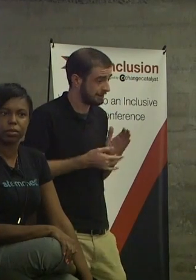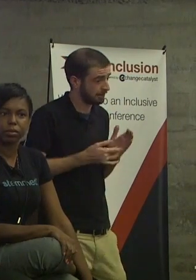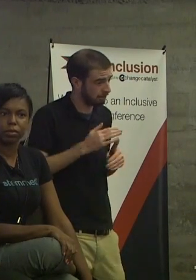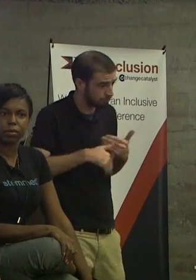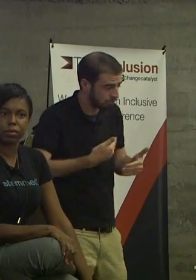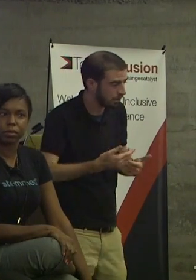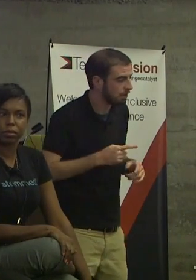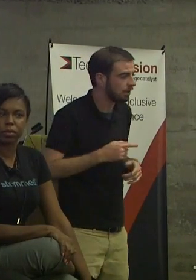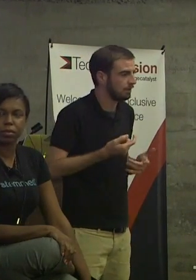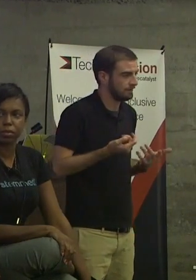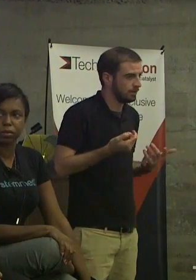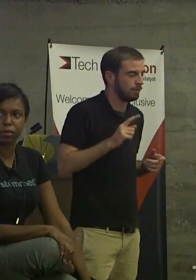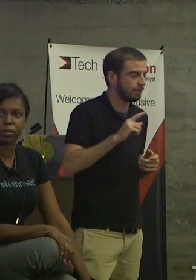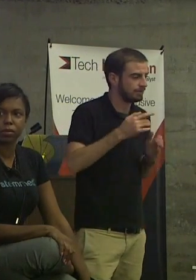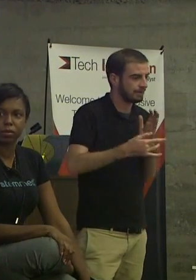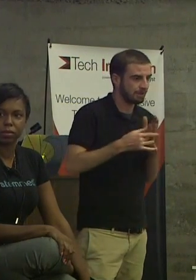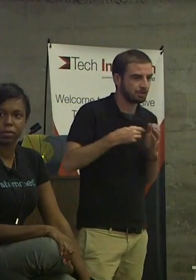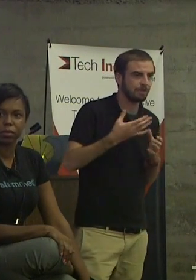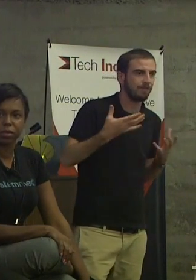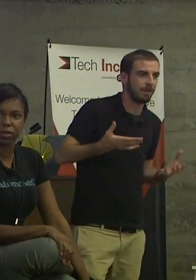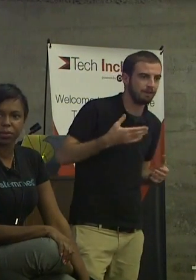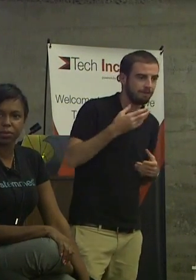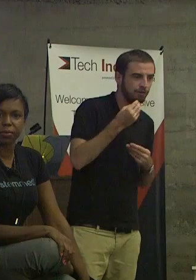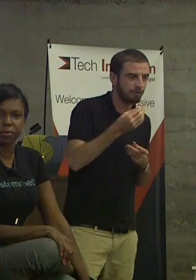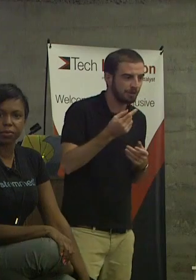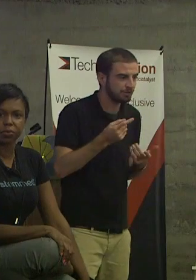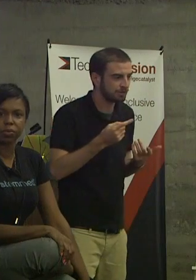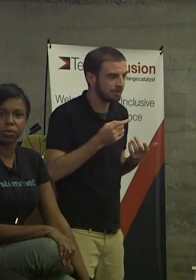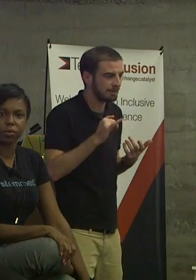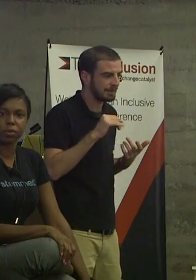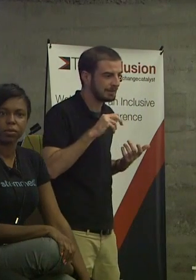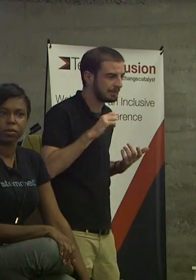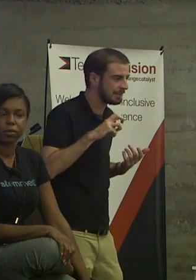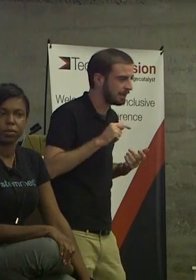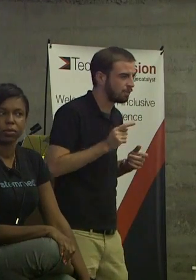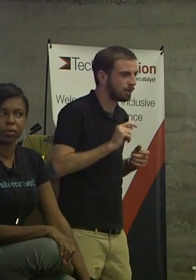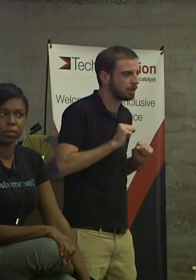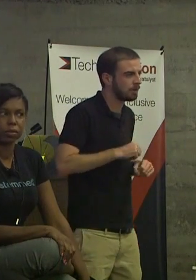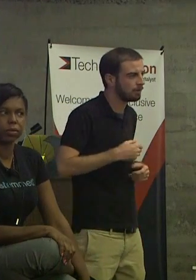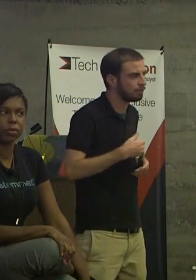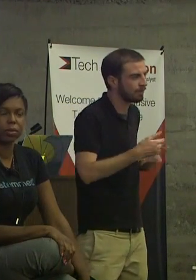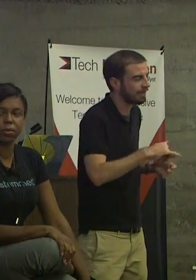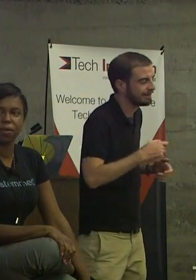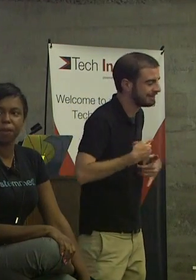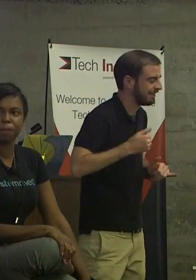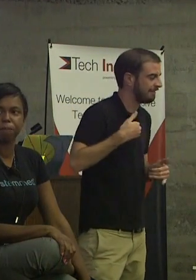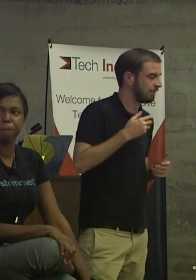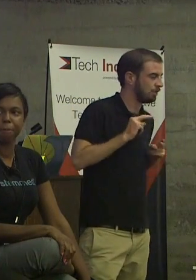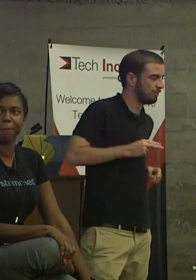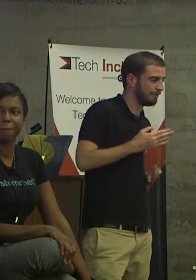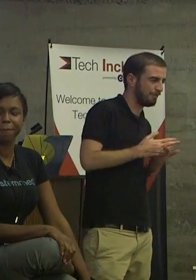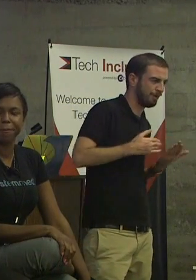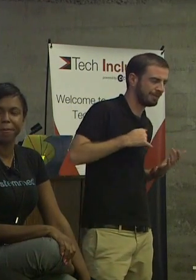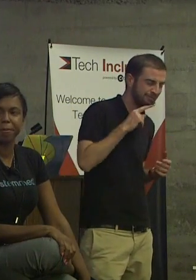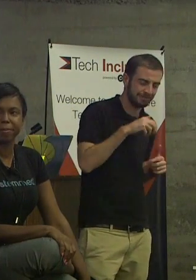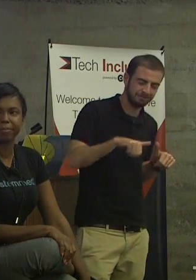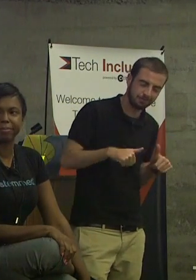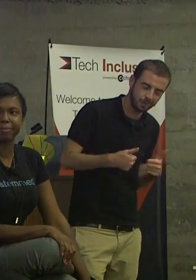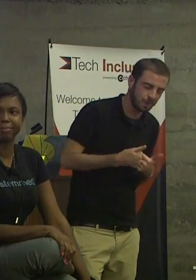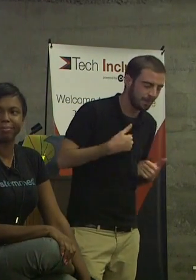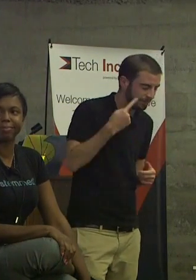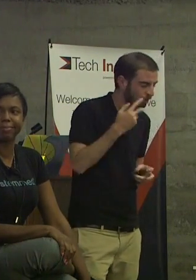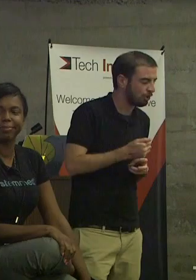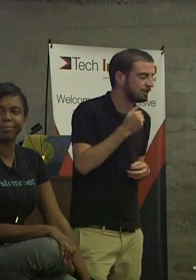And like, where does technology give you so much insight and where can you take that and still bring in the human? I think that's the hardest part. I wouldn't